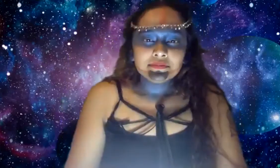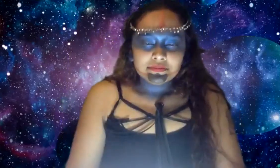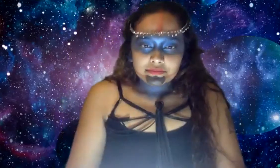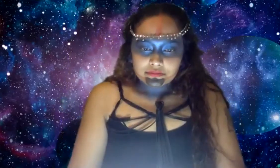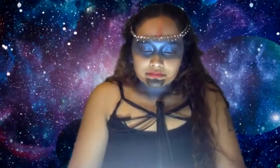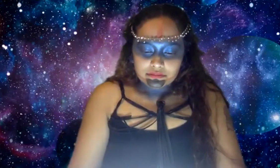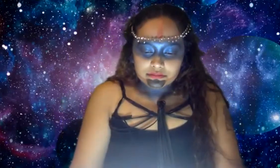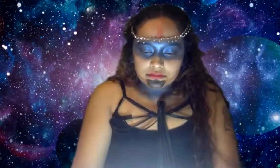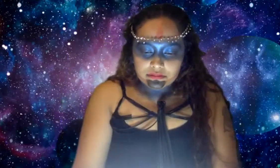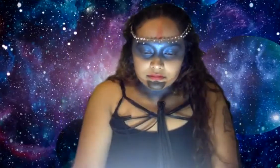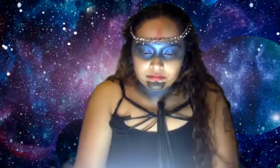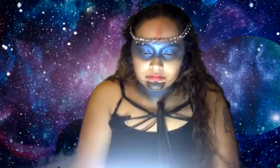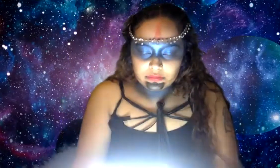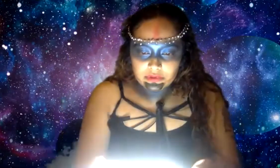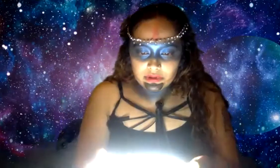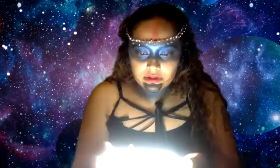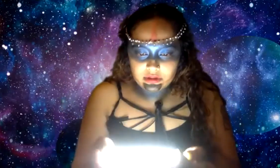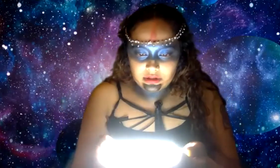And with that, the figure was gone.